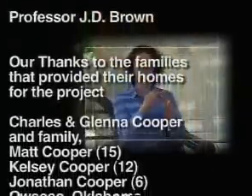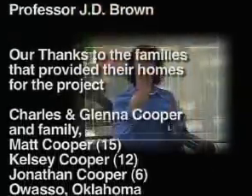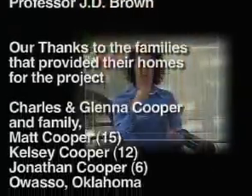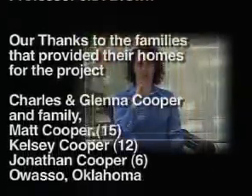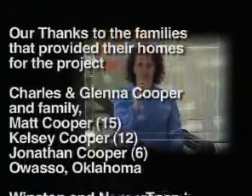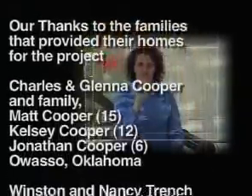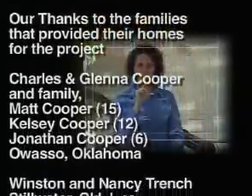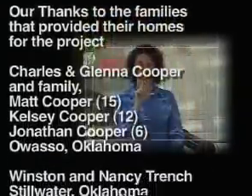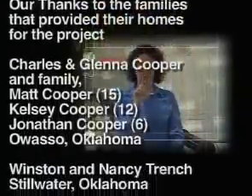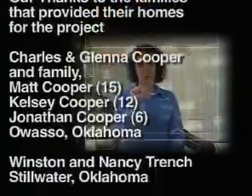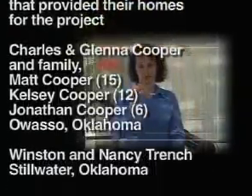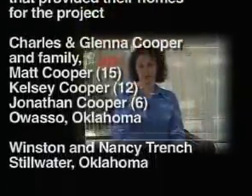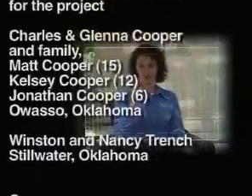We're from Oklahoma.